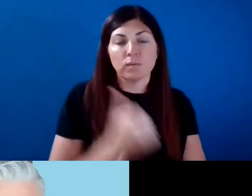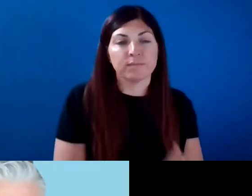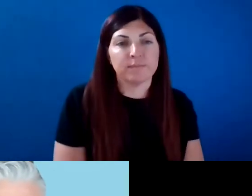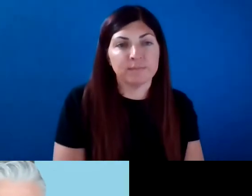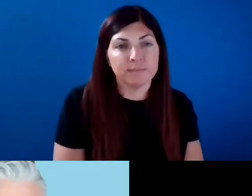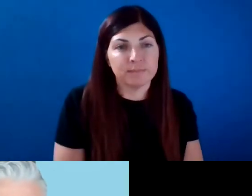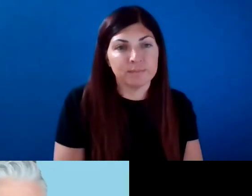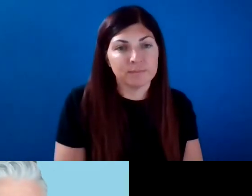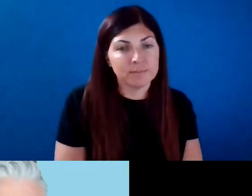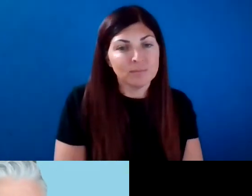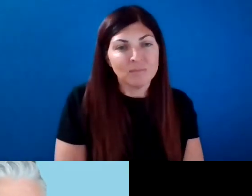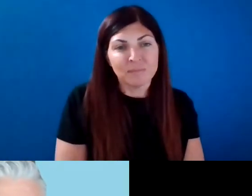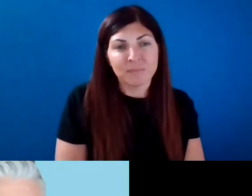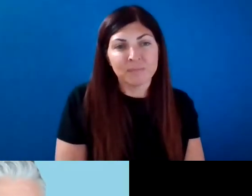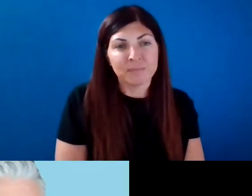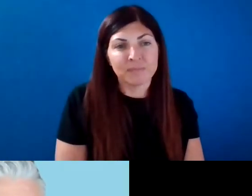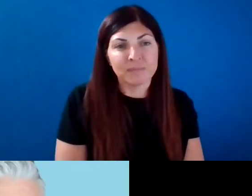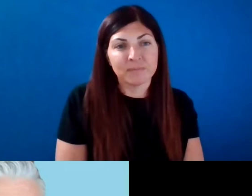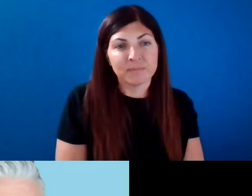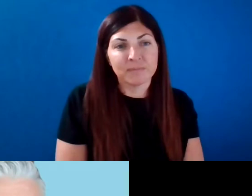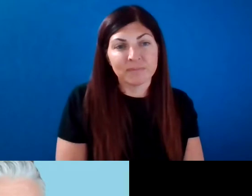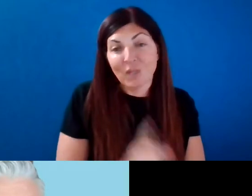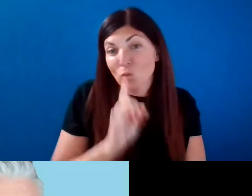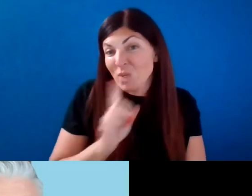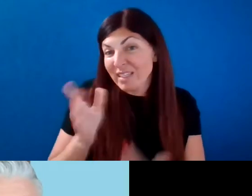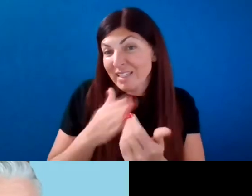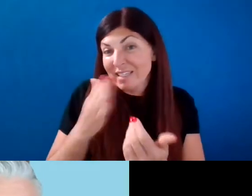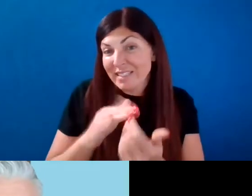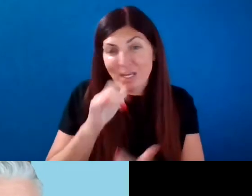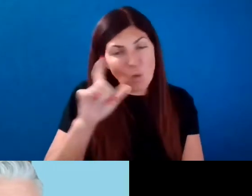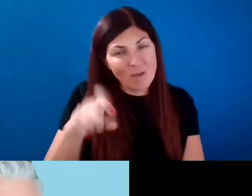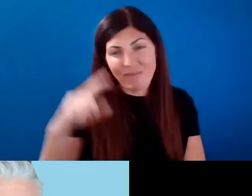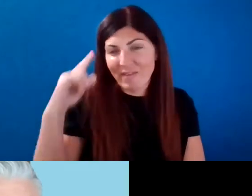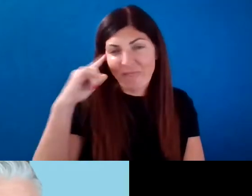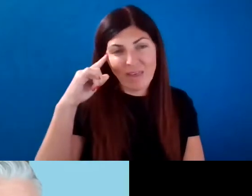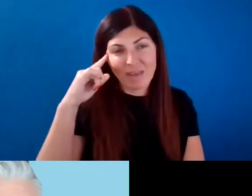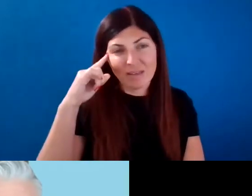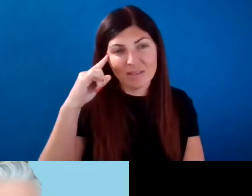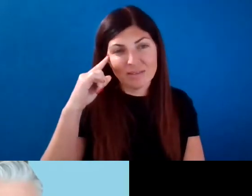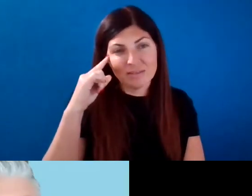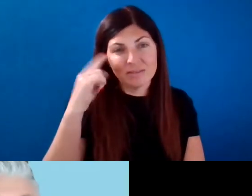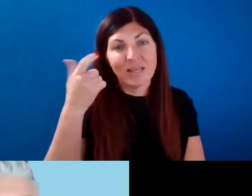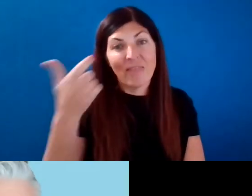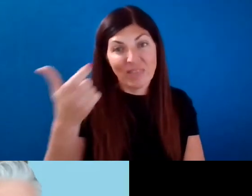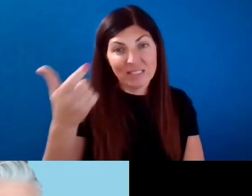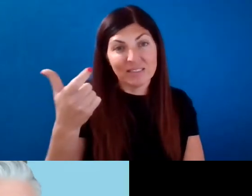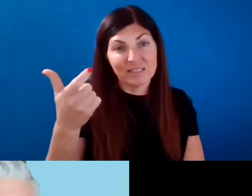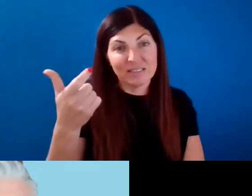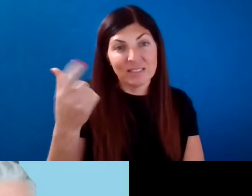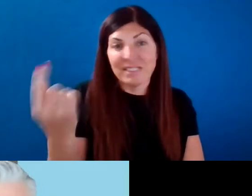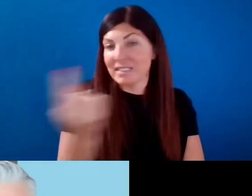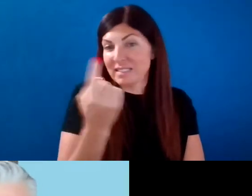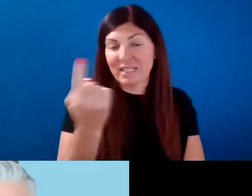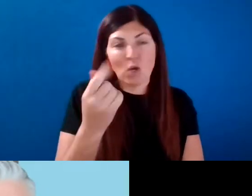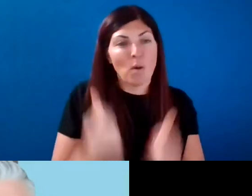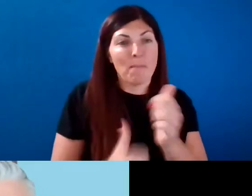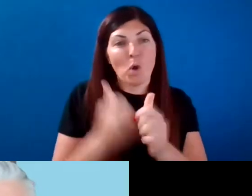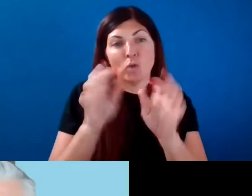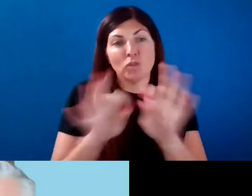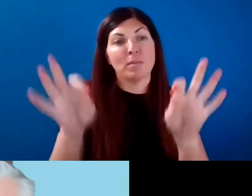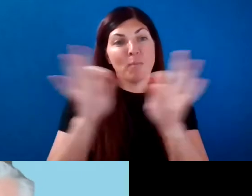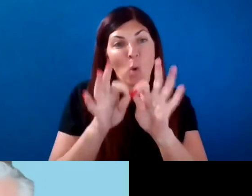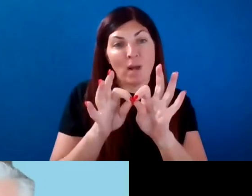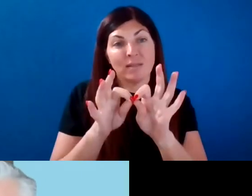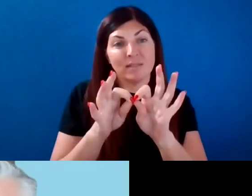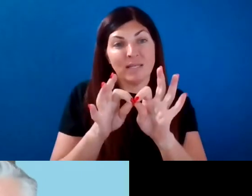Oh, Sarah, this is actually really easy for me. I don't even have to think about it, that this is the single most important device in my life.